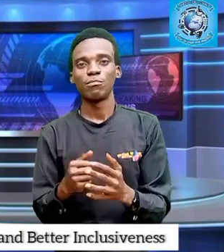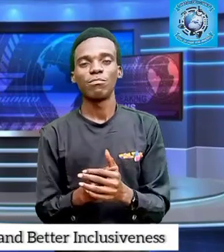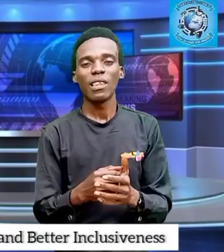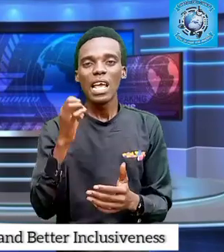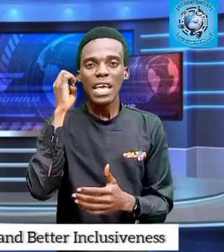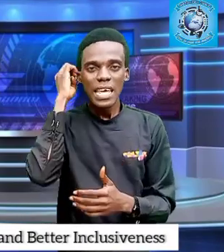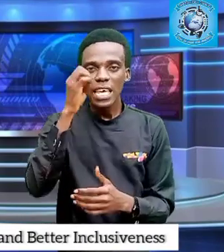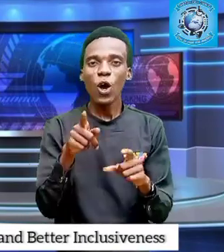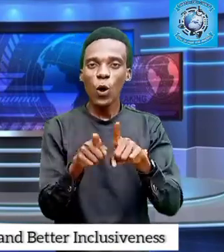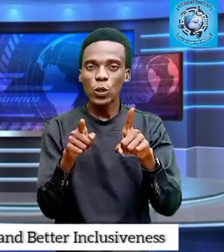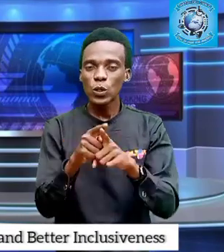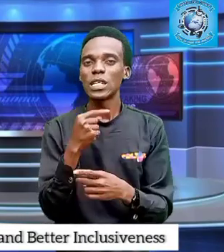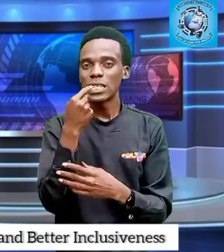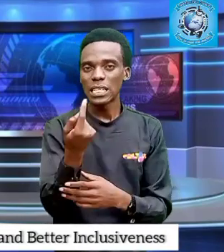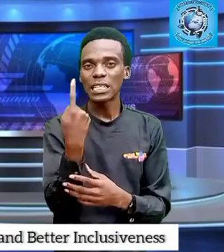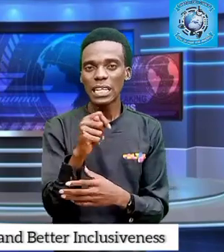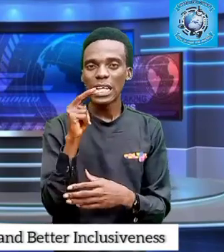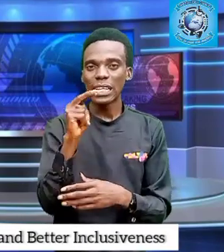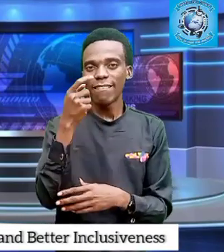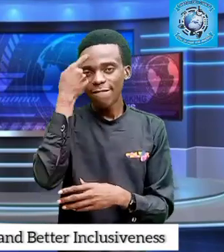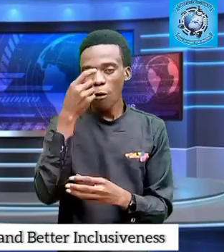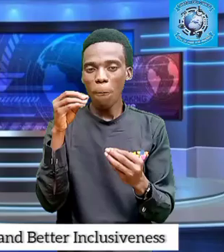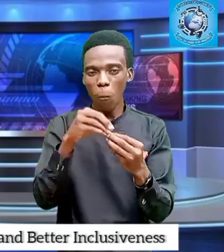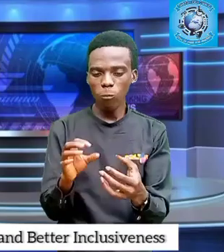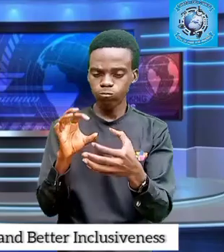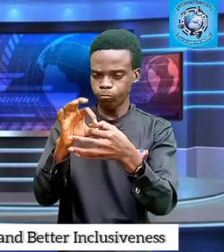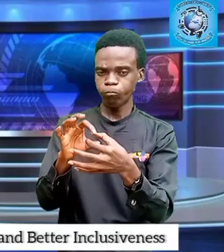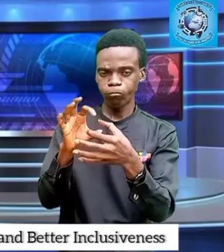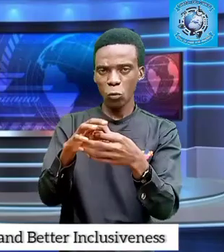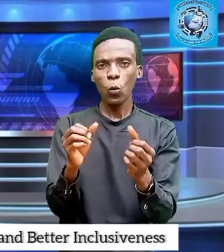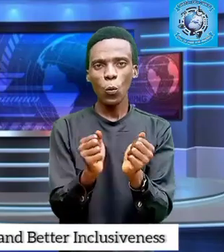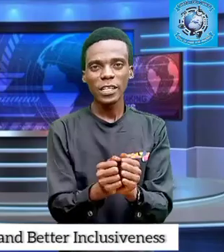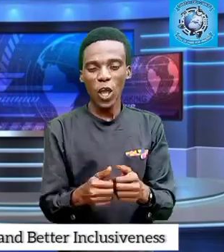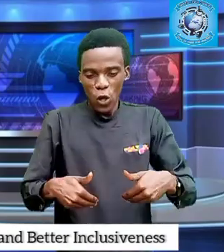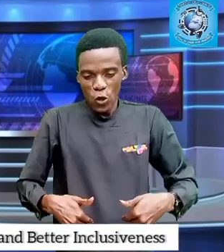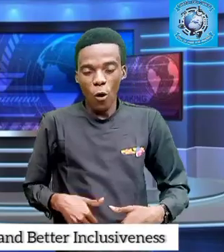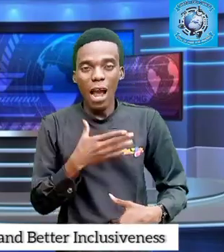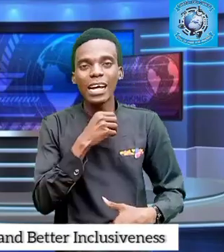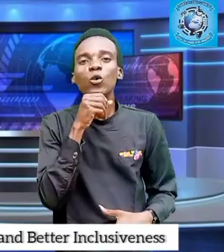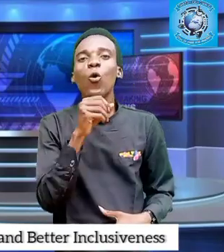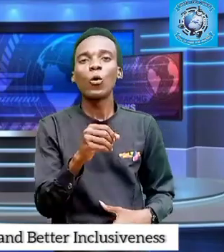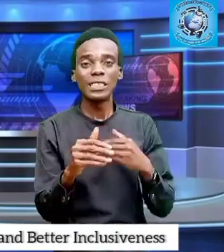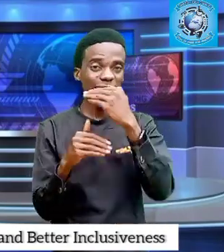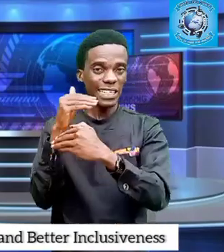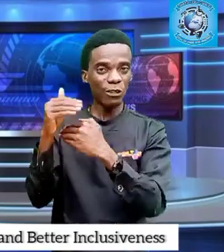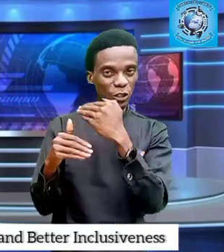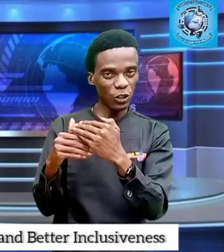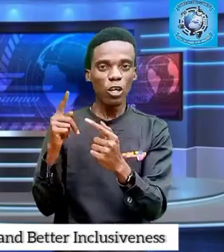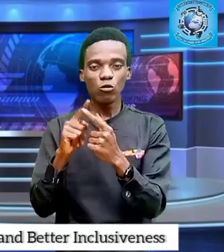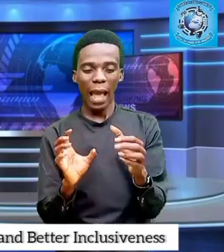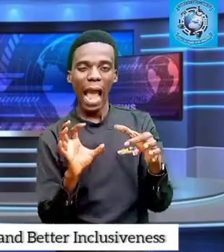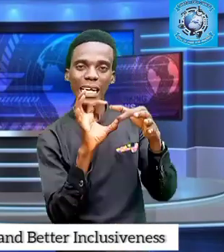Yahayi further stressed the need for more collaboration between the younger and older generation to